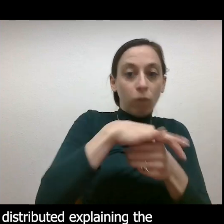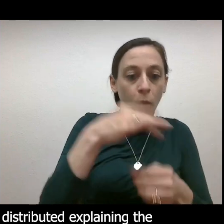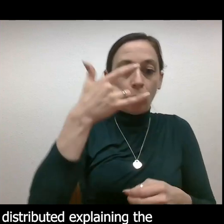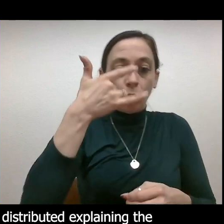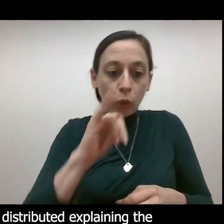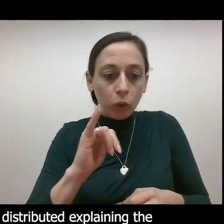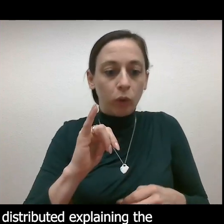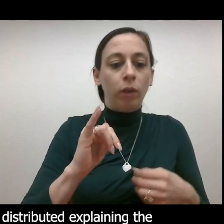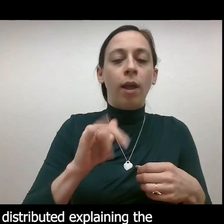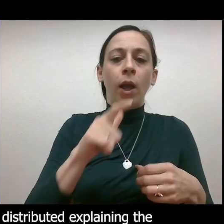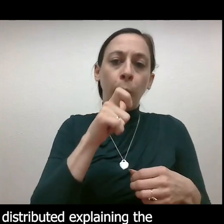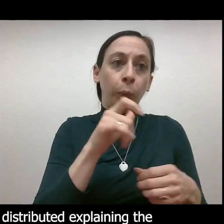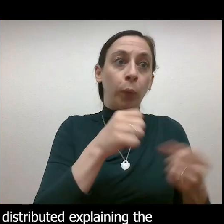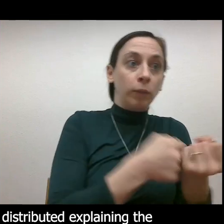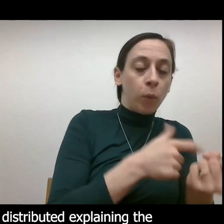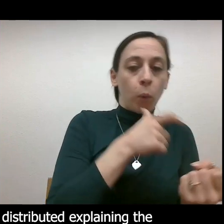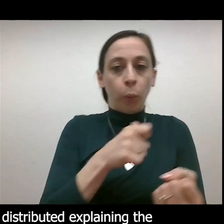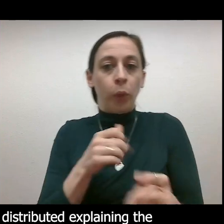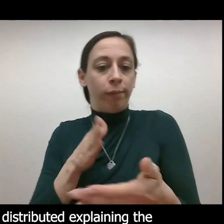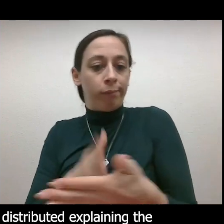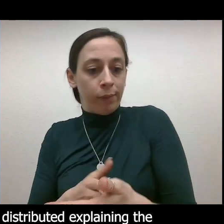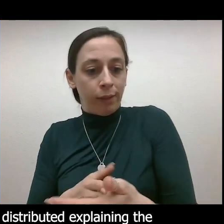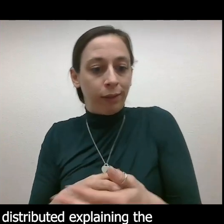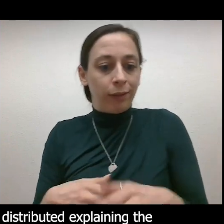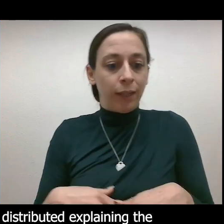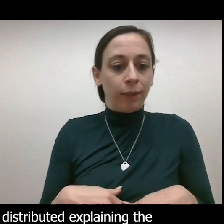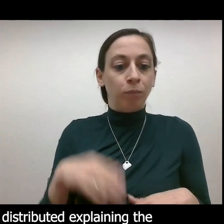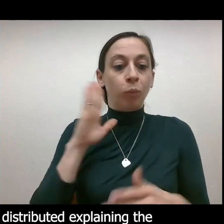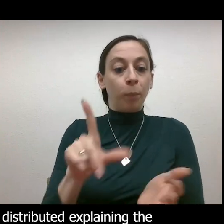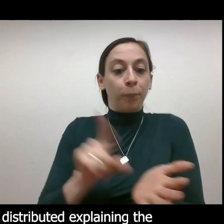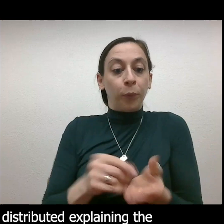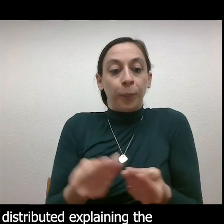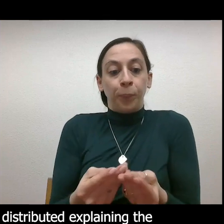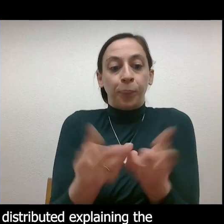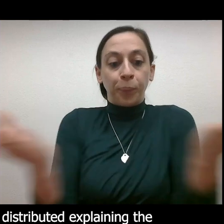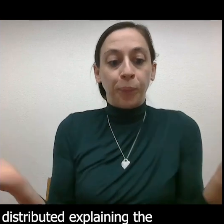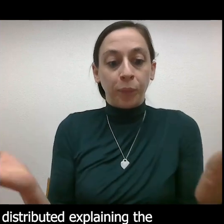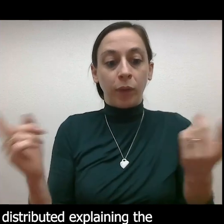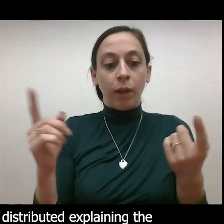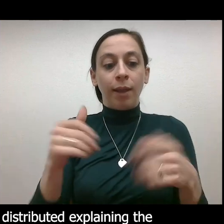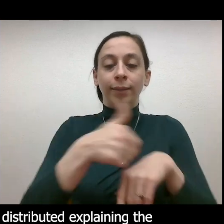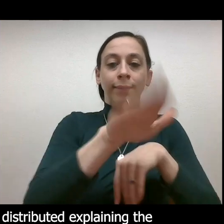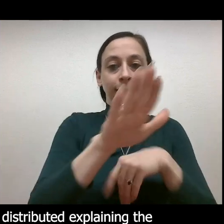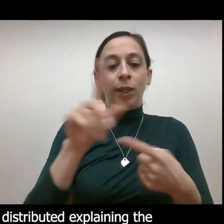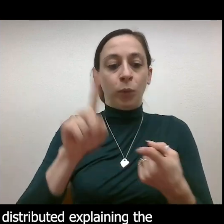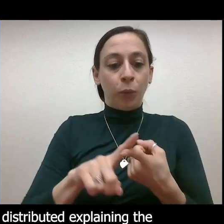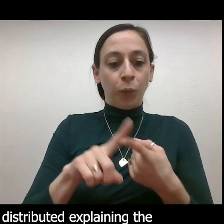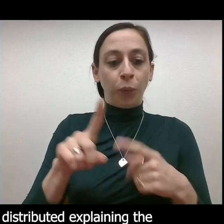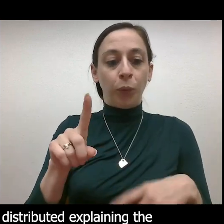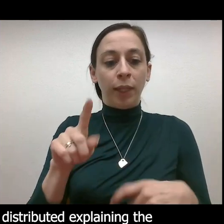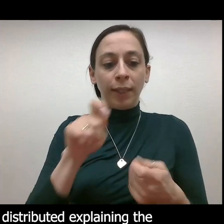distributed, explaining the committee vote and whether there is a substitution.